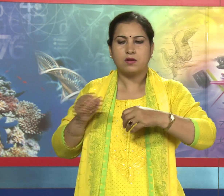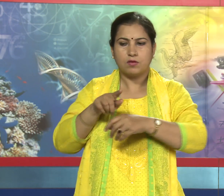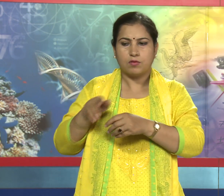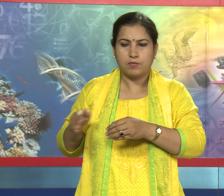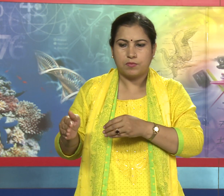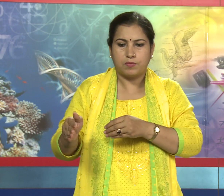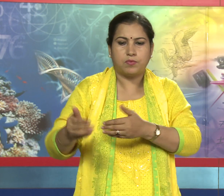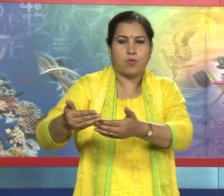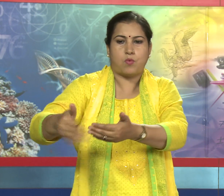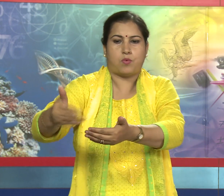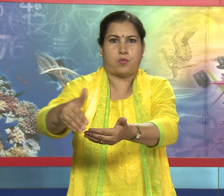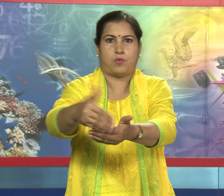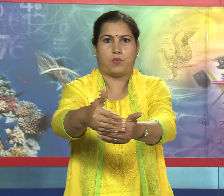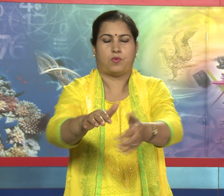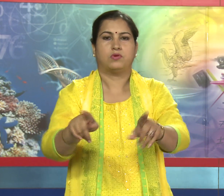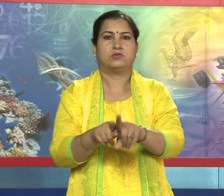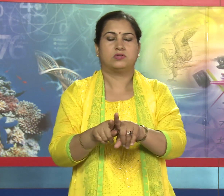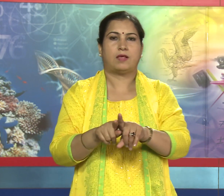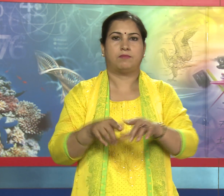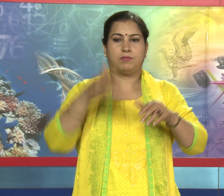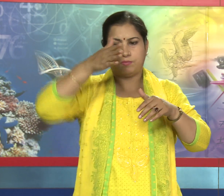out their water in a depression.